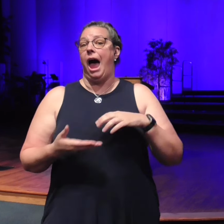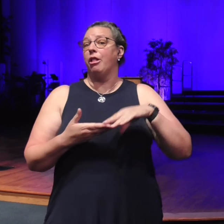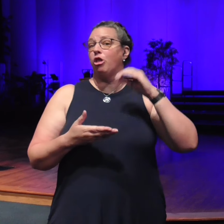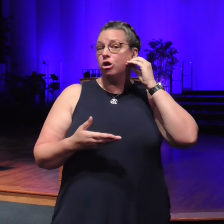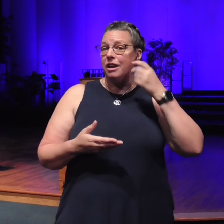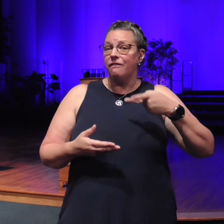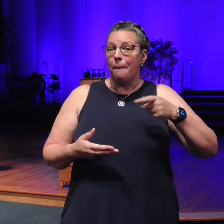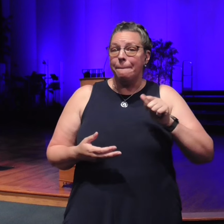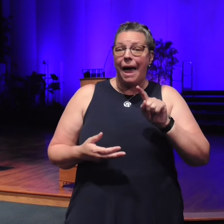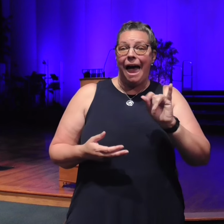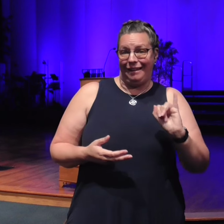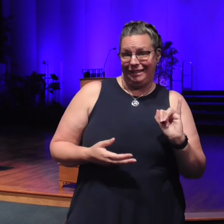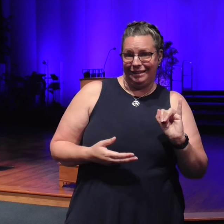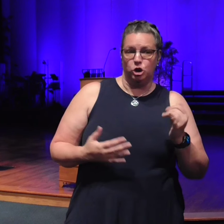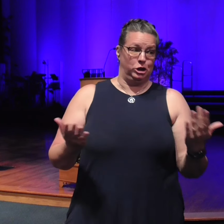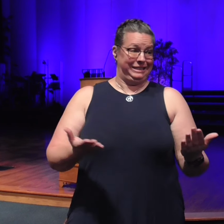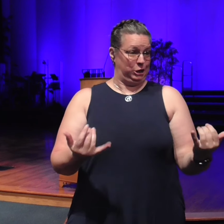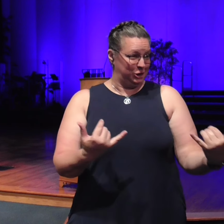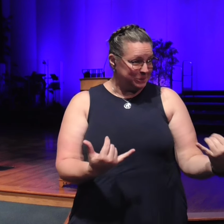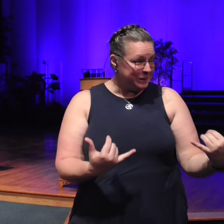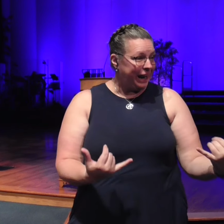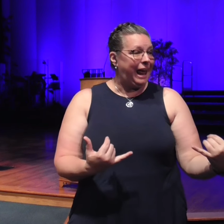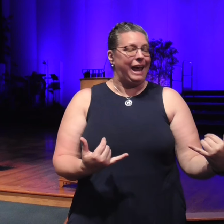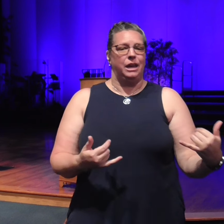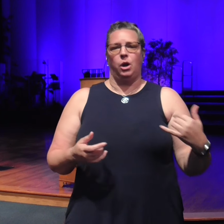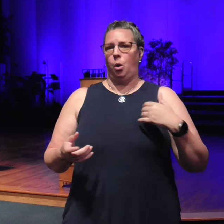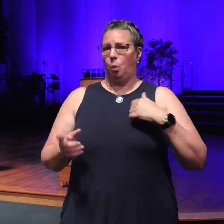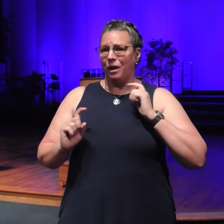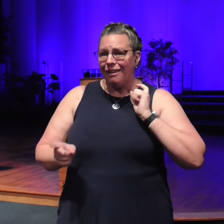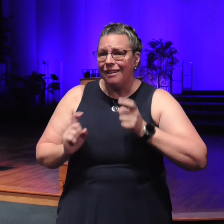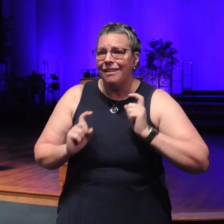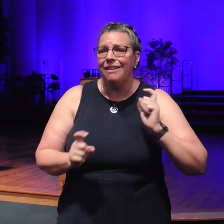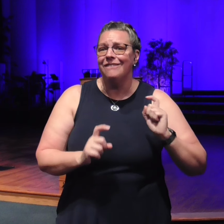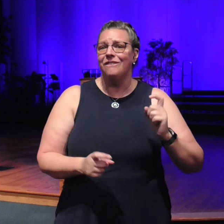Each of us brings our own colors, our own fabric,